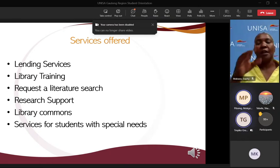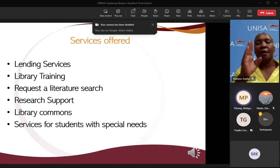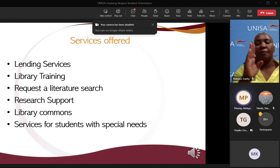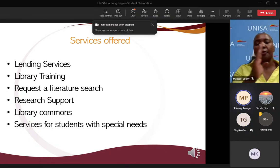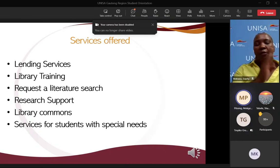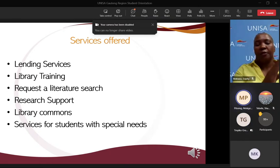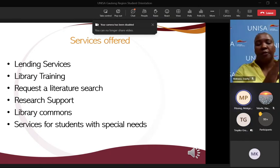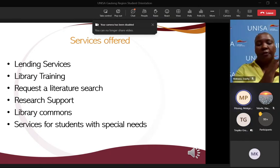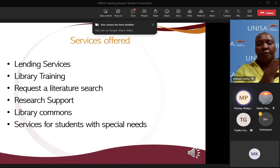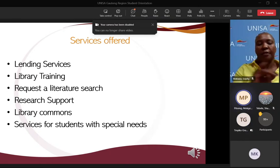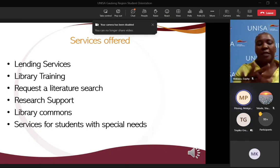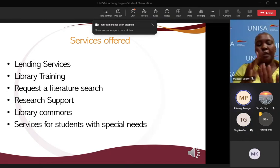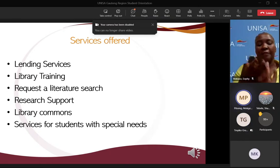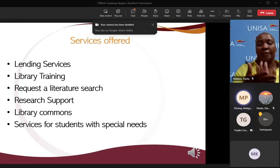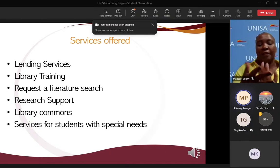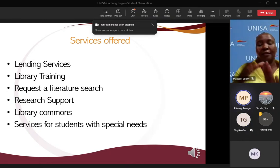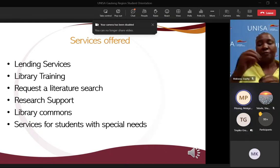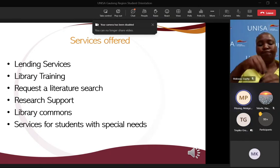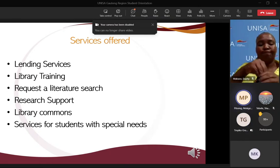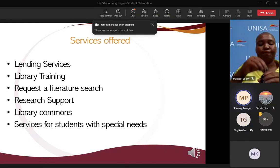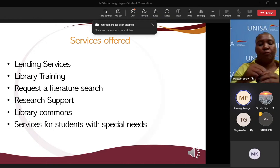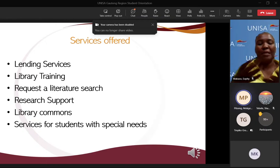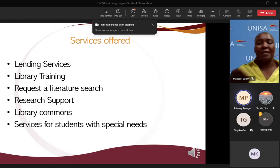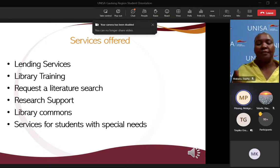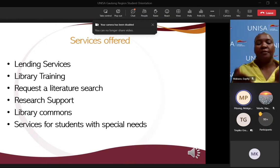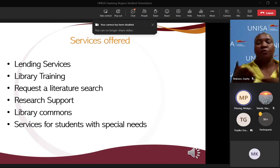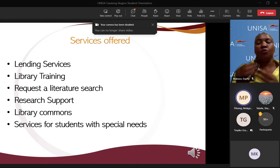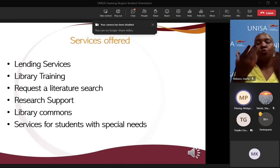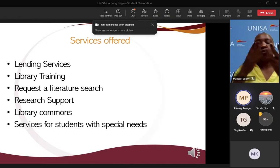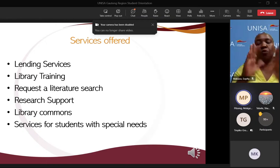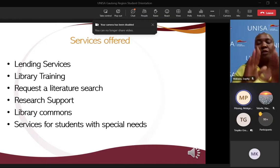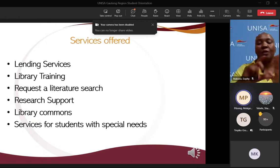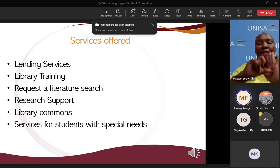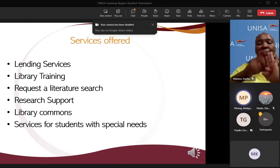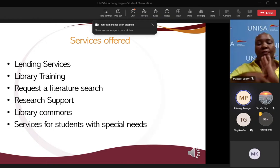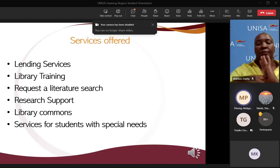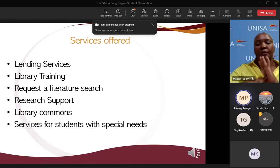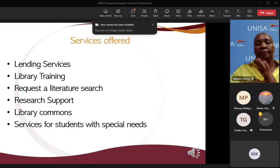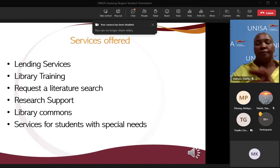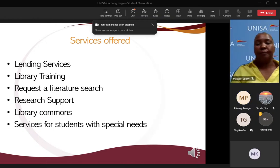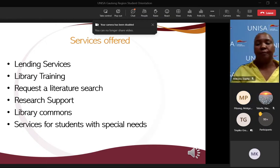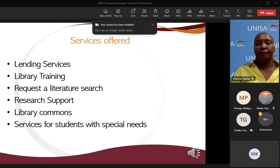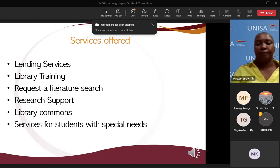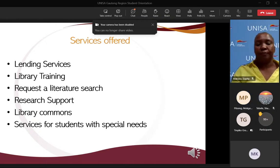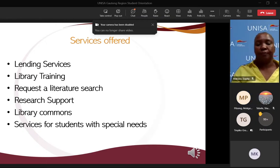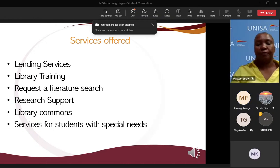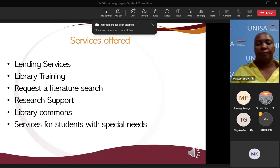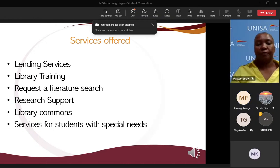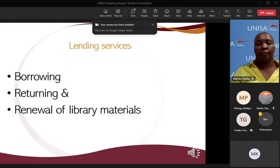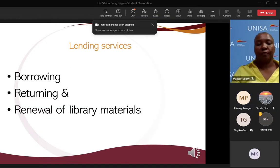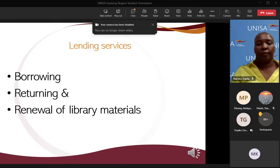Commons in all our libraries we also offer services for students with special needs